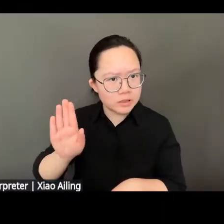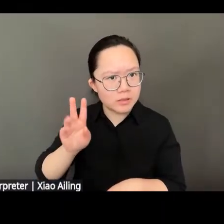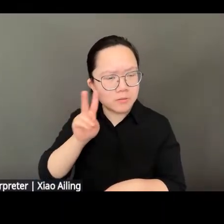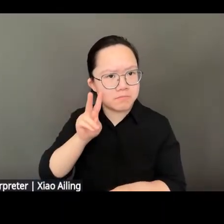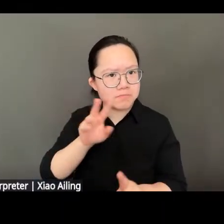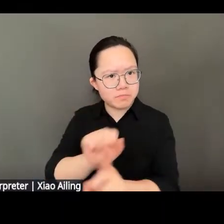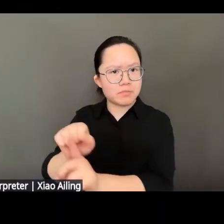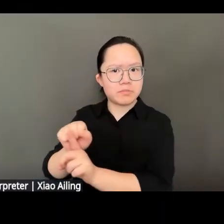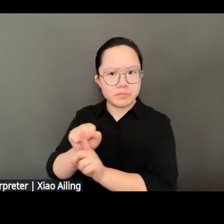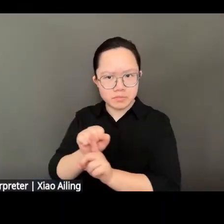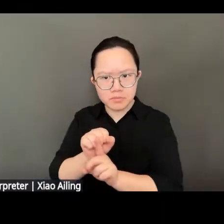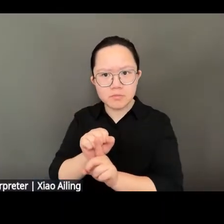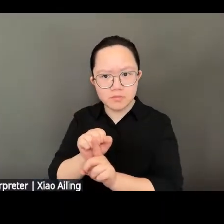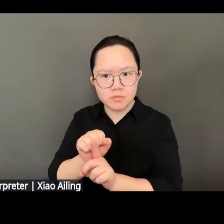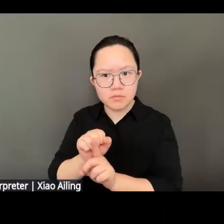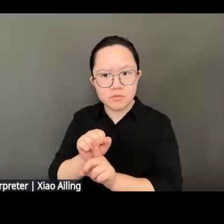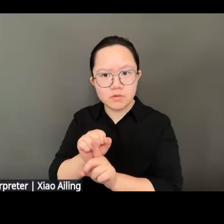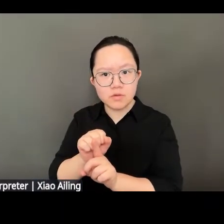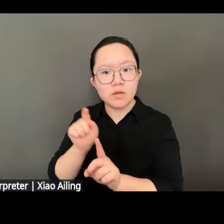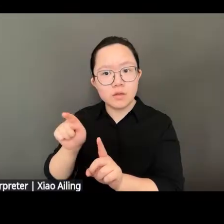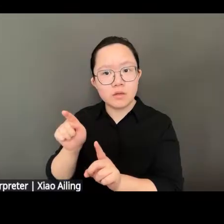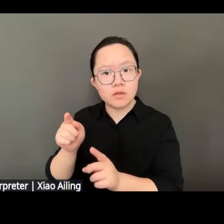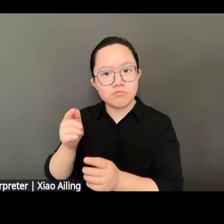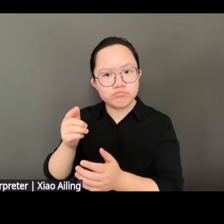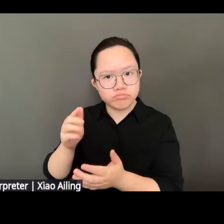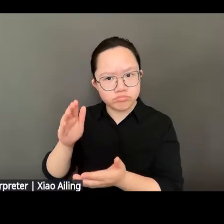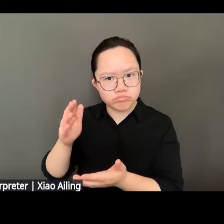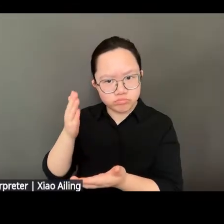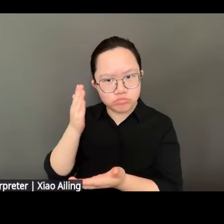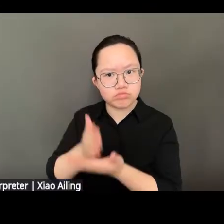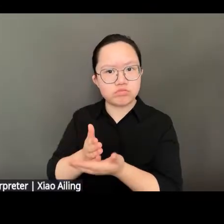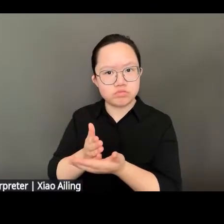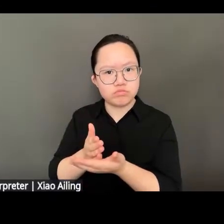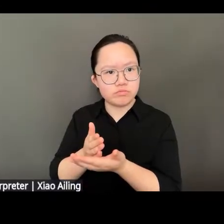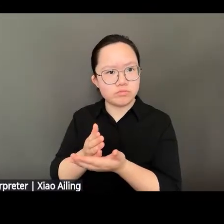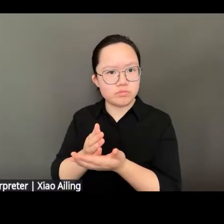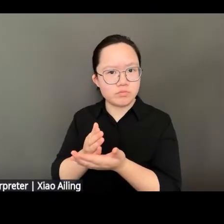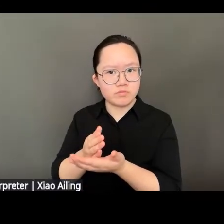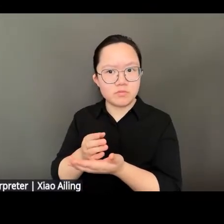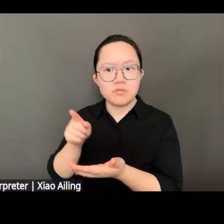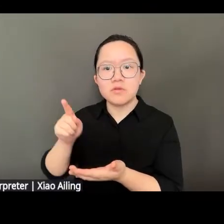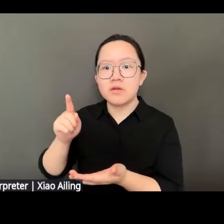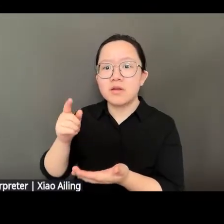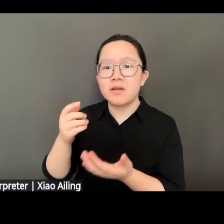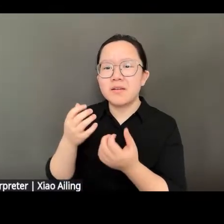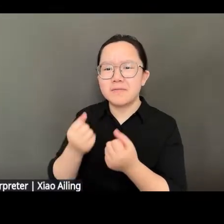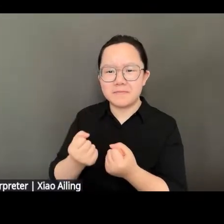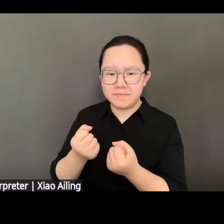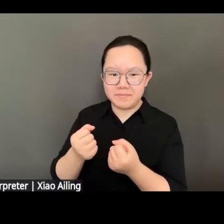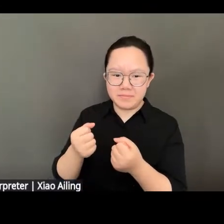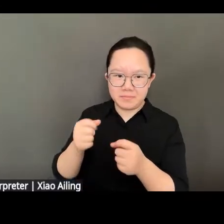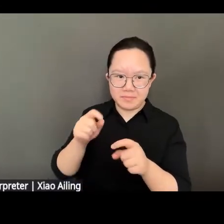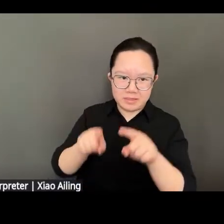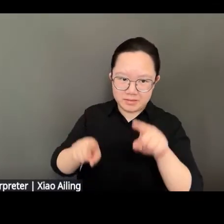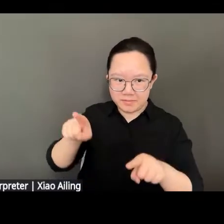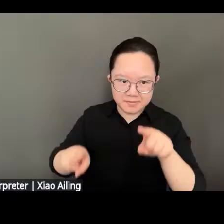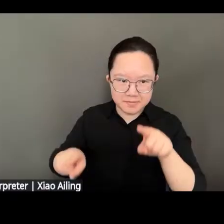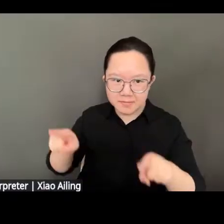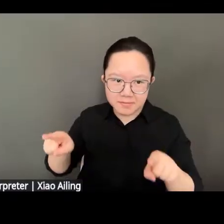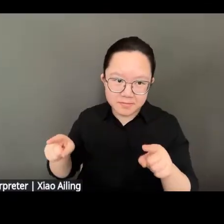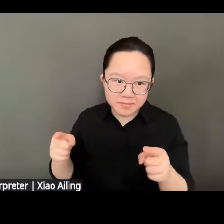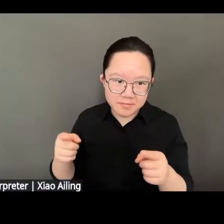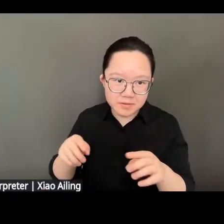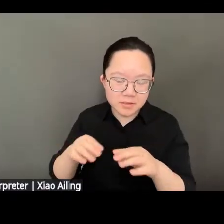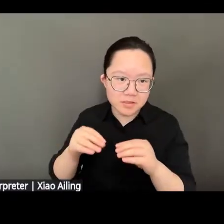for and of persons with disabilities within general comment 7 of the CRPD,